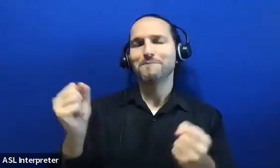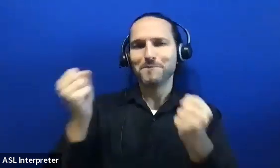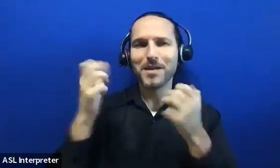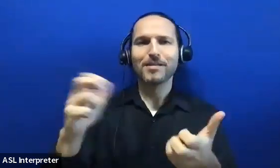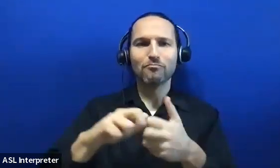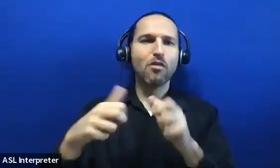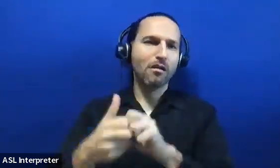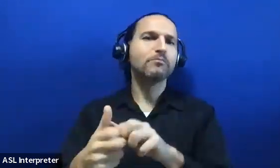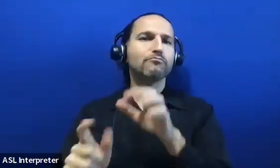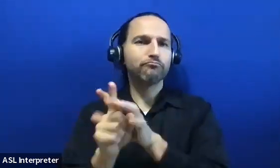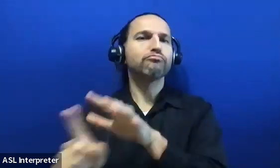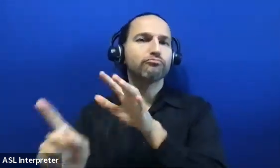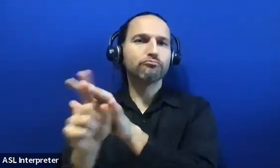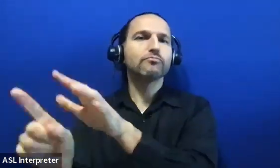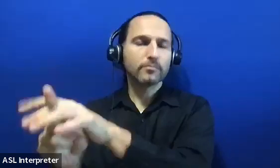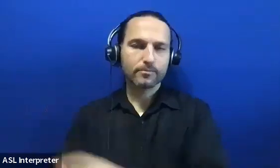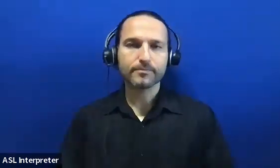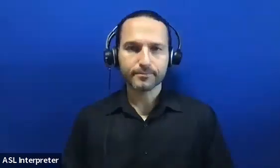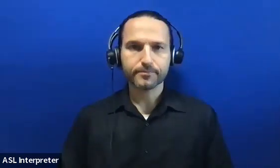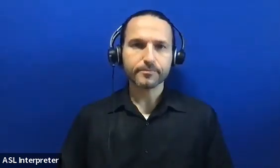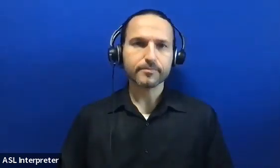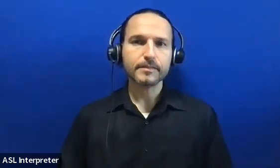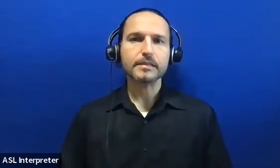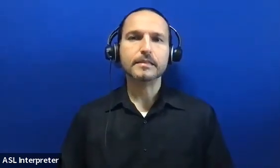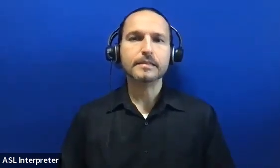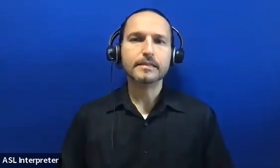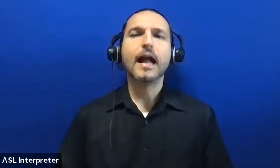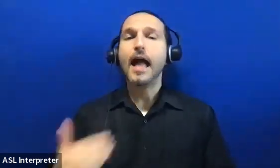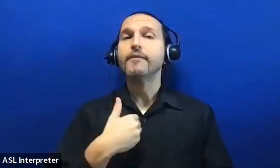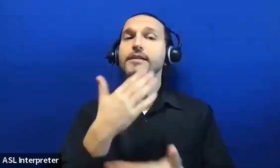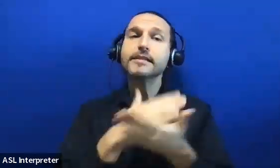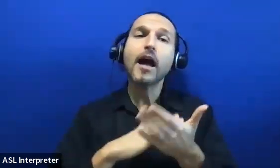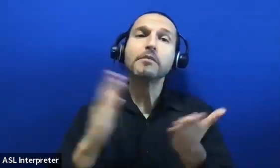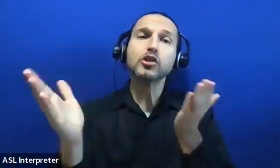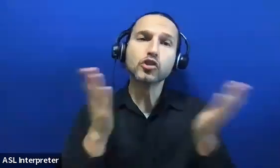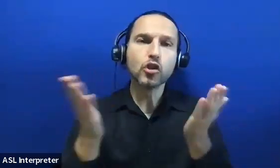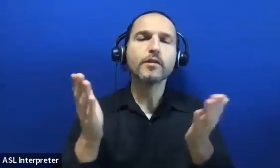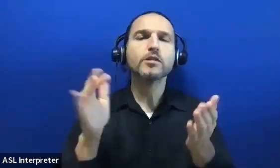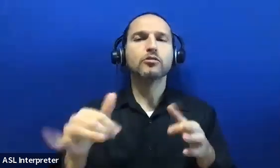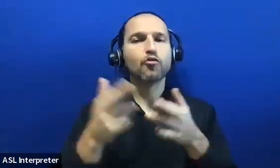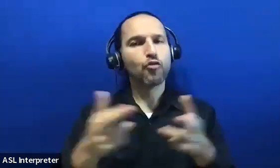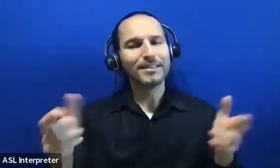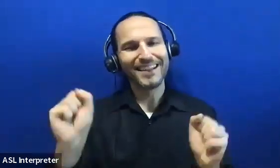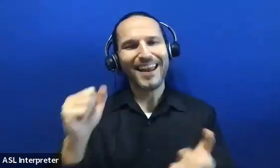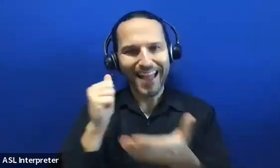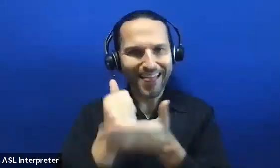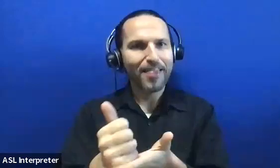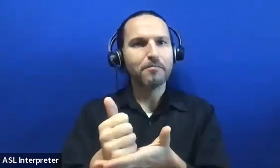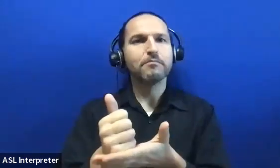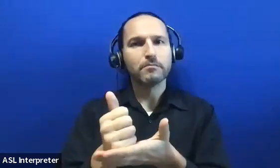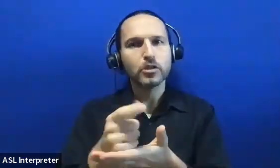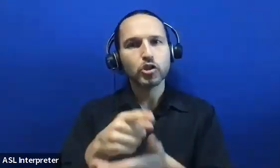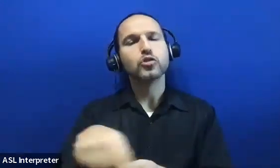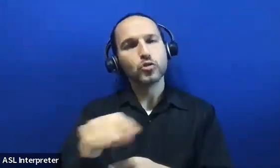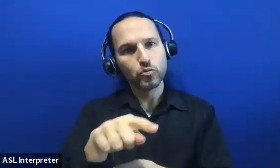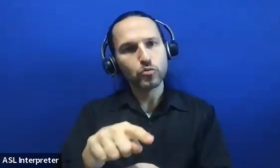syndrome. I also want you to understand that there are services and resources that can help you, that can help your children